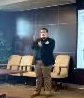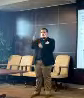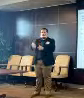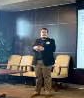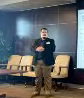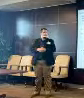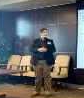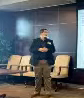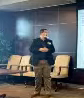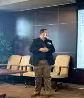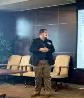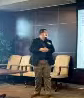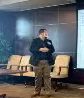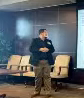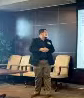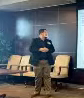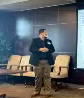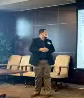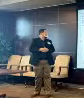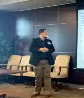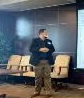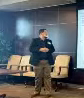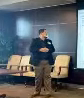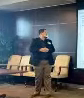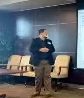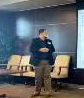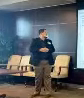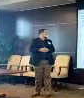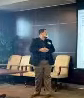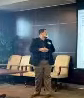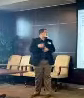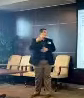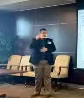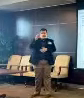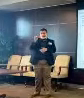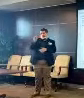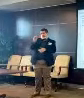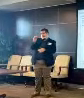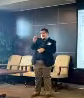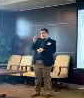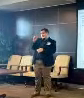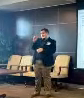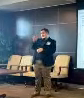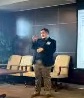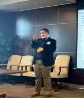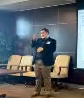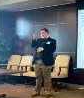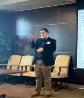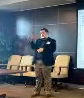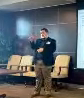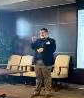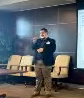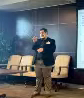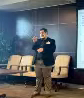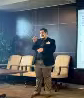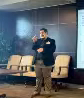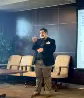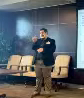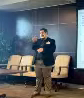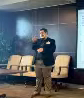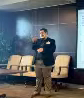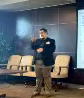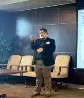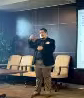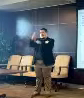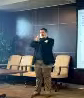And then you've heard a lot about monoclonal antibodies, and that therapy that's being used across